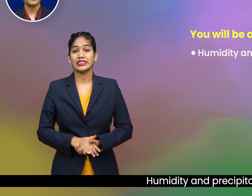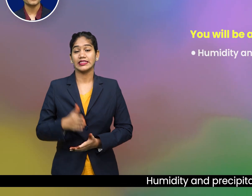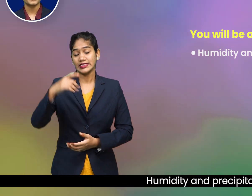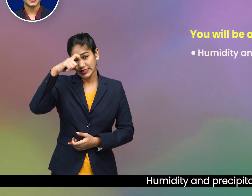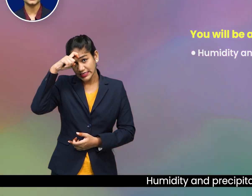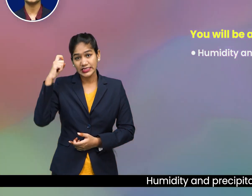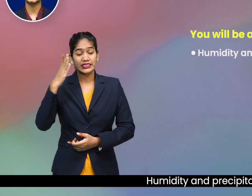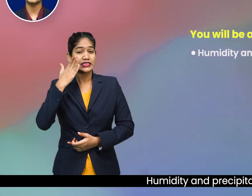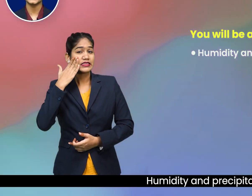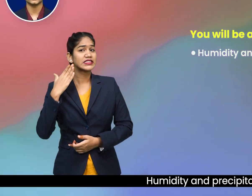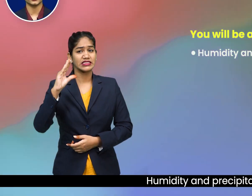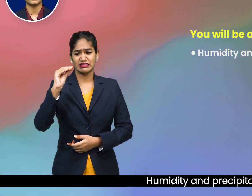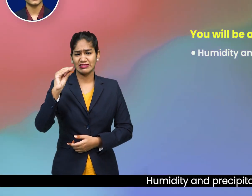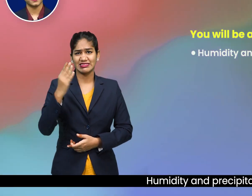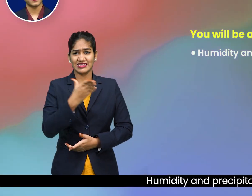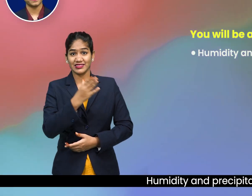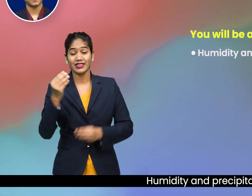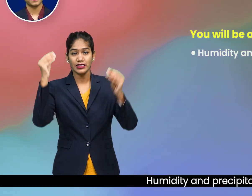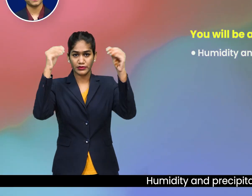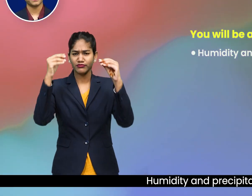humidity and precipitation,